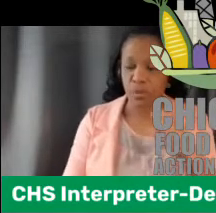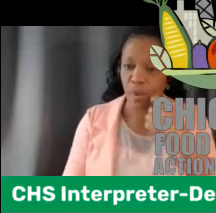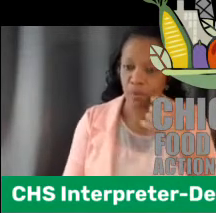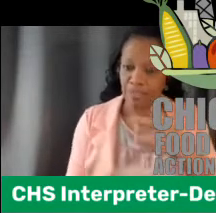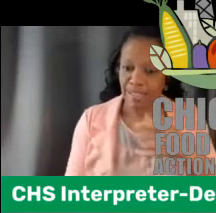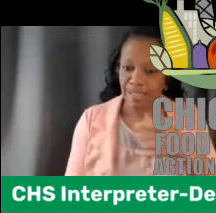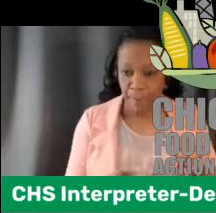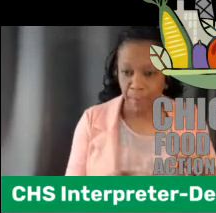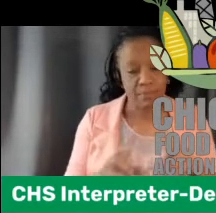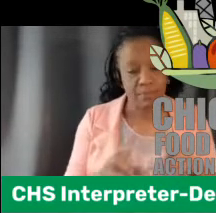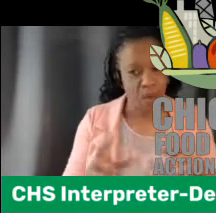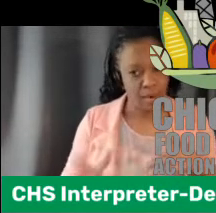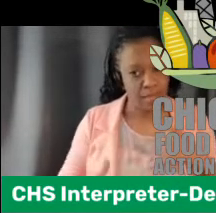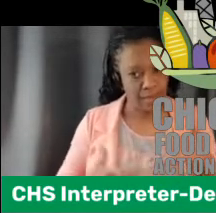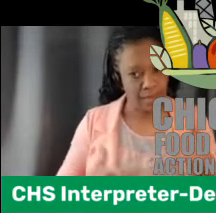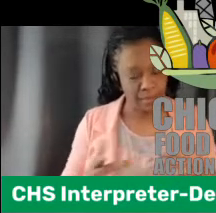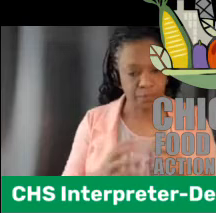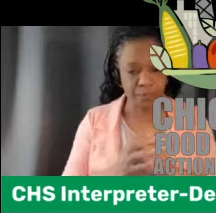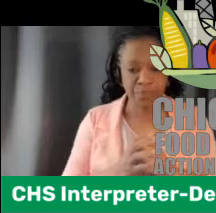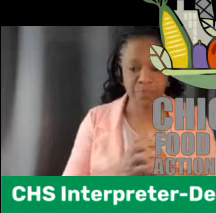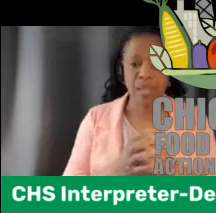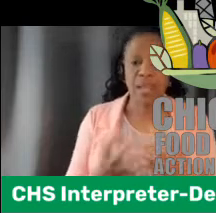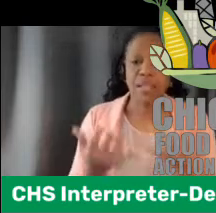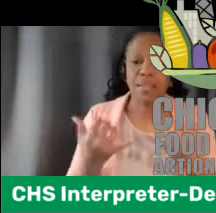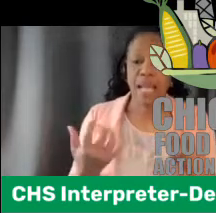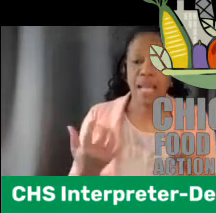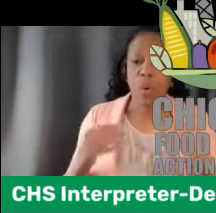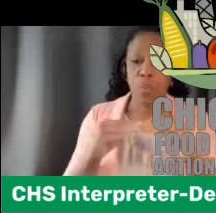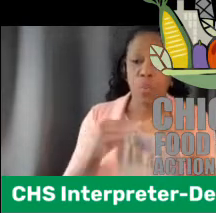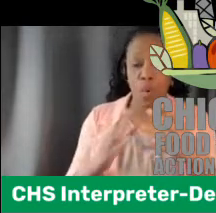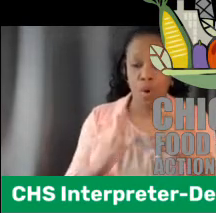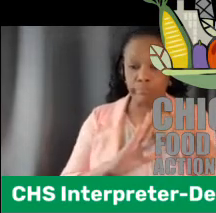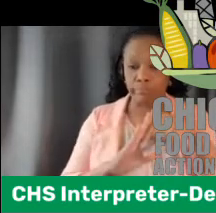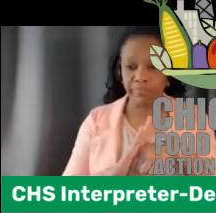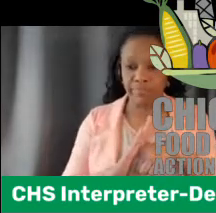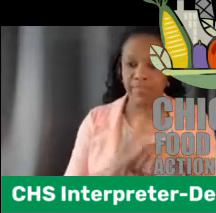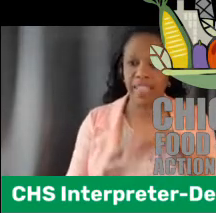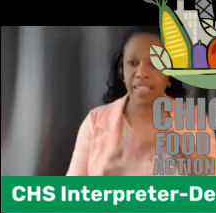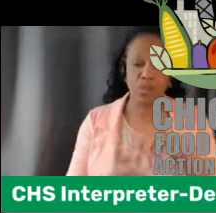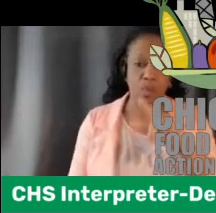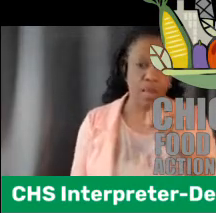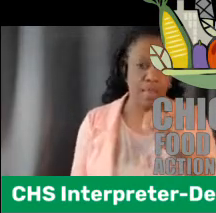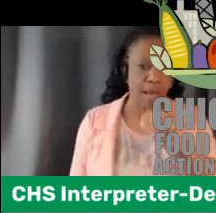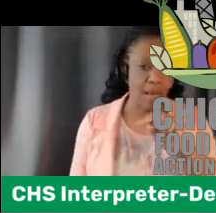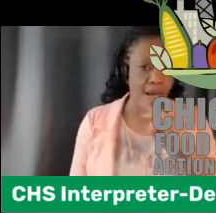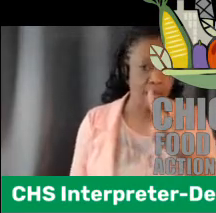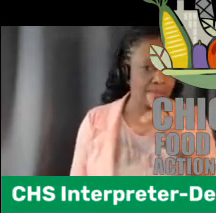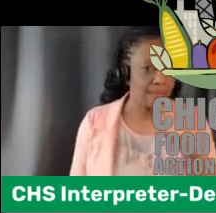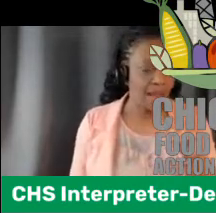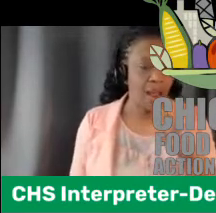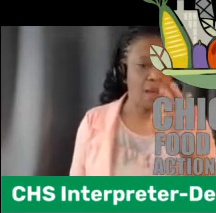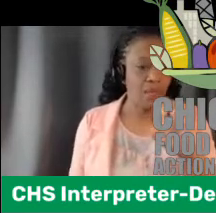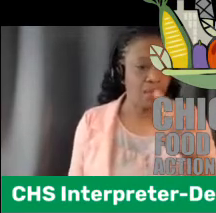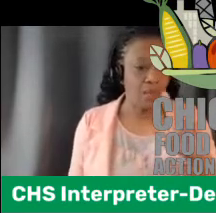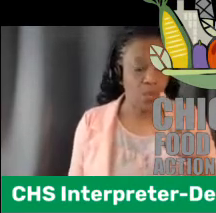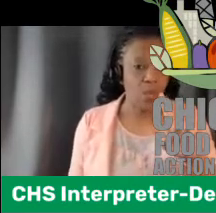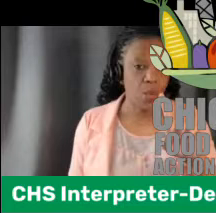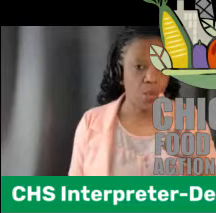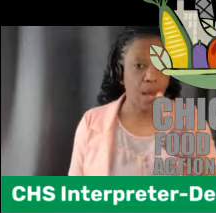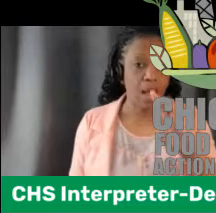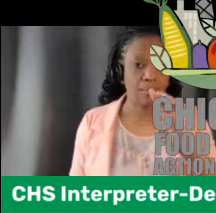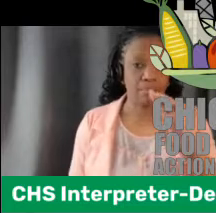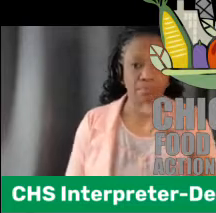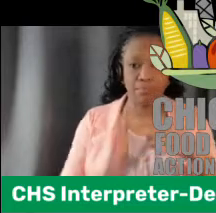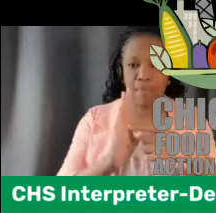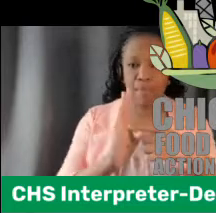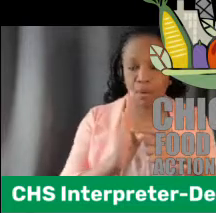in a little bit more into land and food models that are in the solidarity economy,